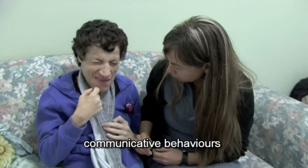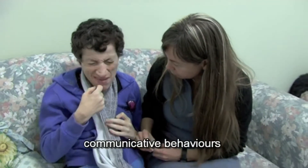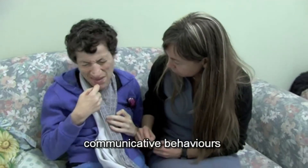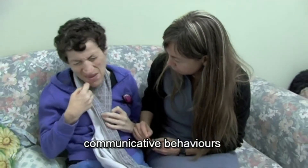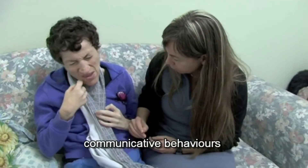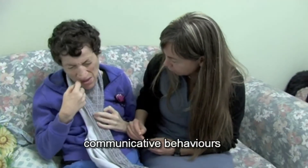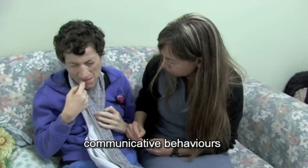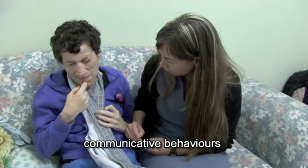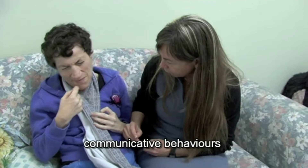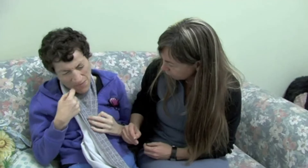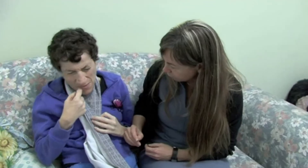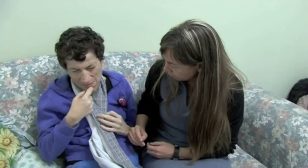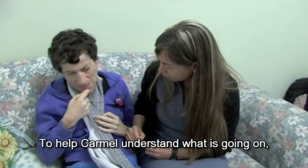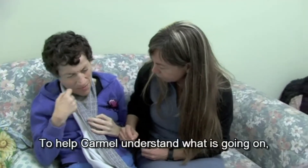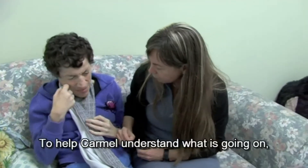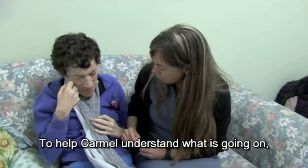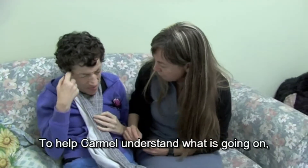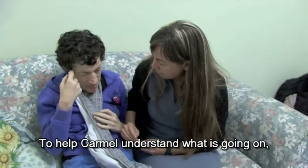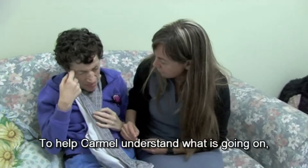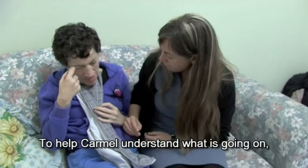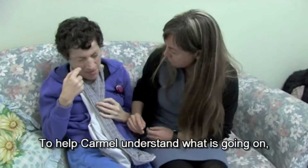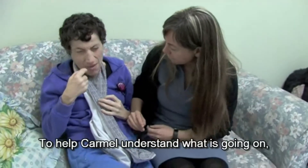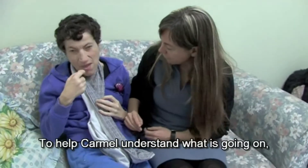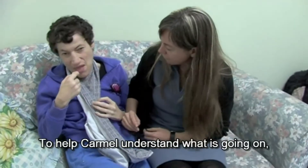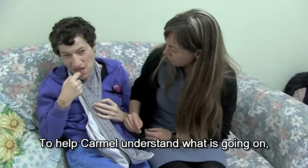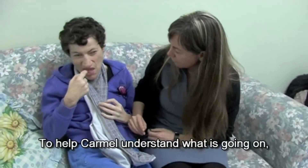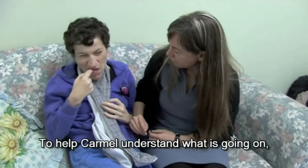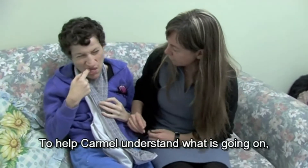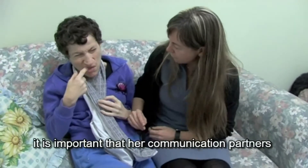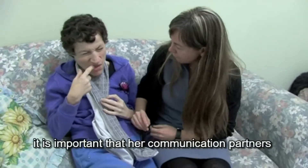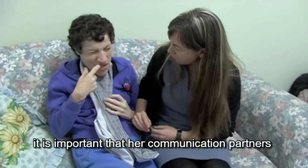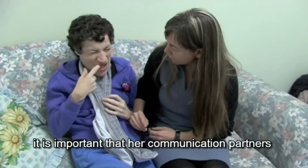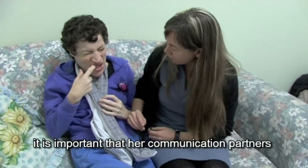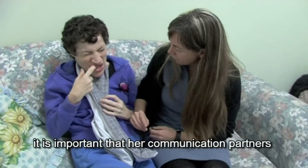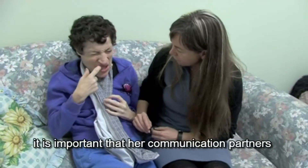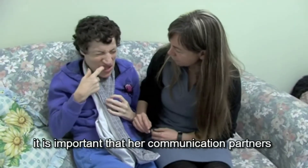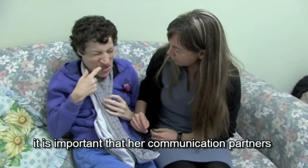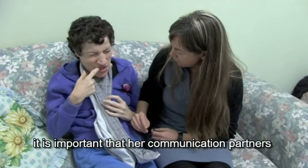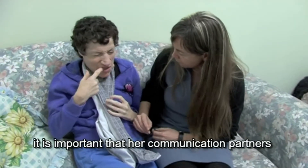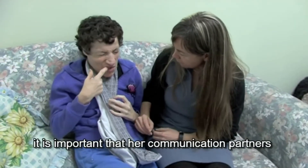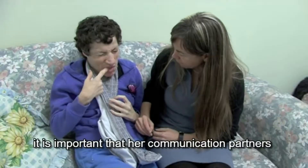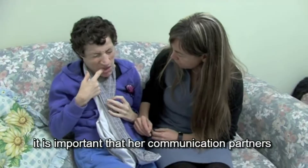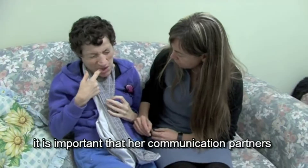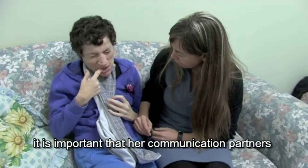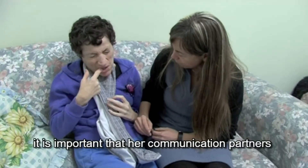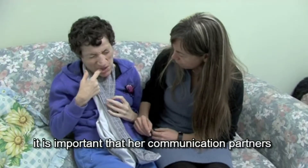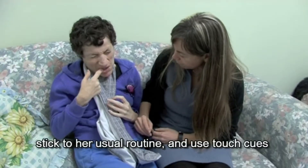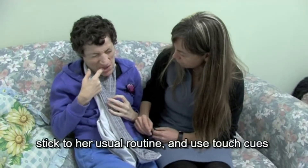communicative behaviours. To help Carmel understand what is going on, it is important that her communication partners stick to